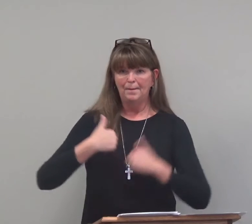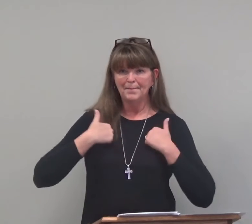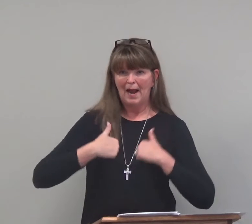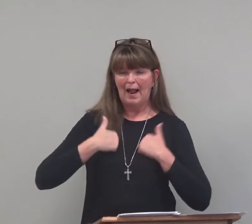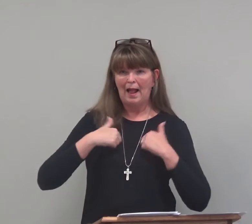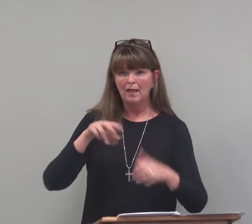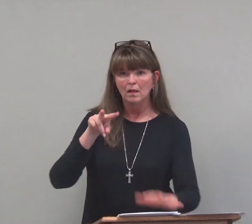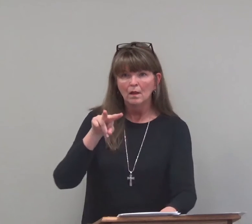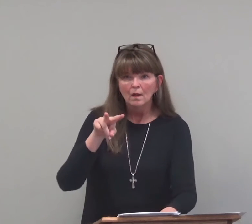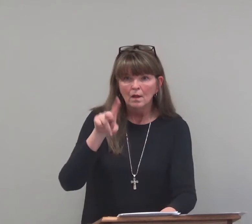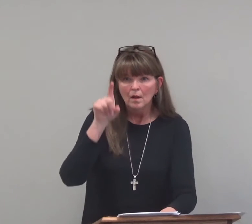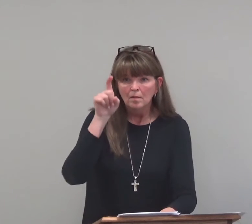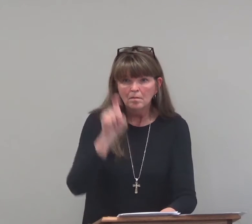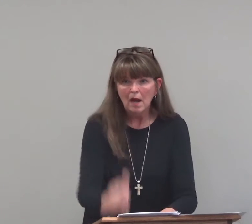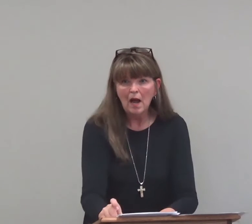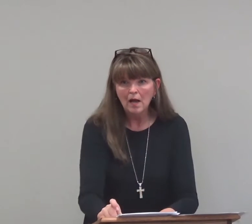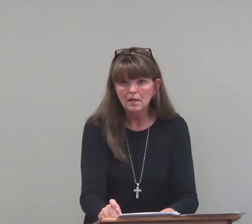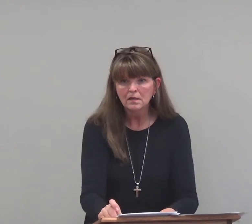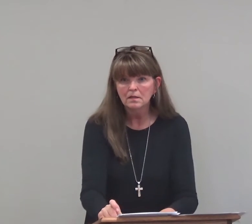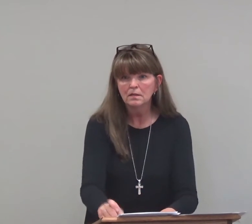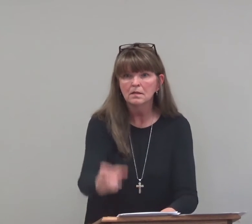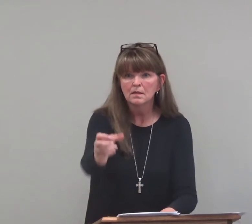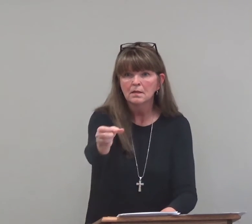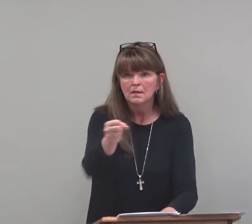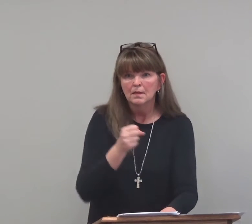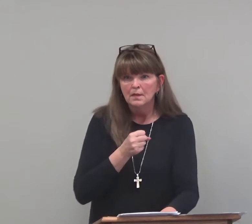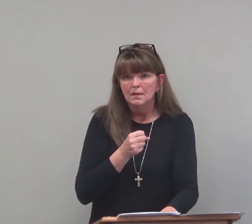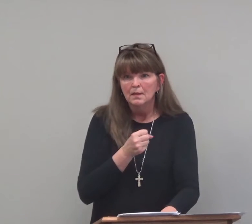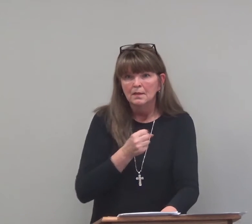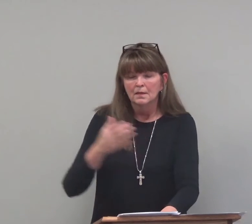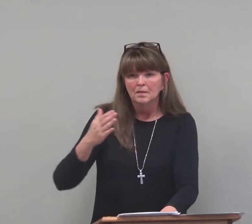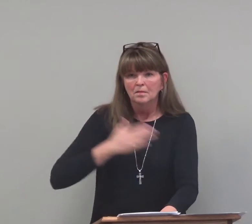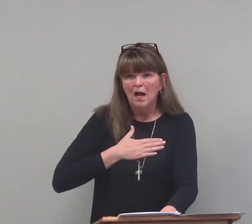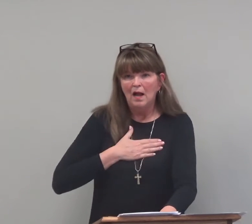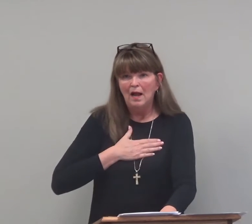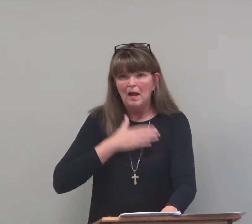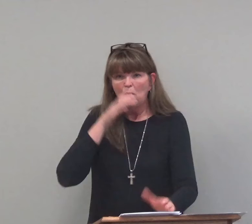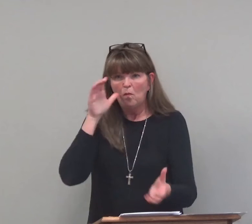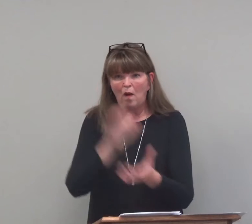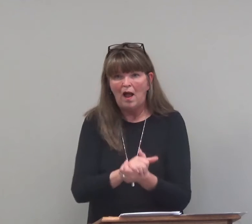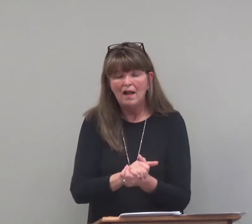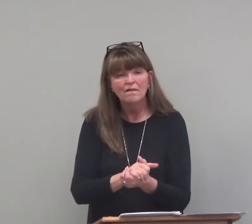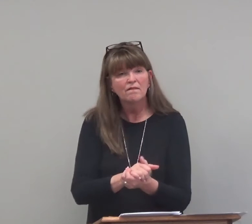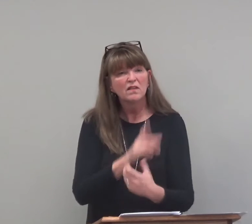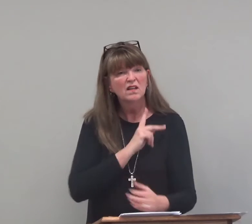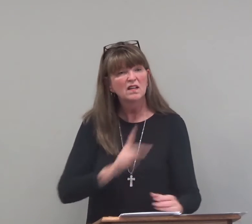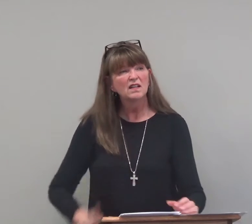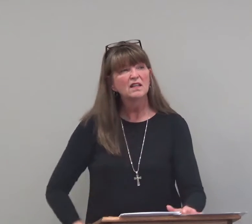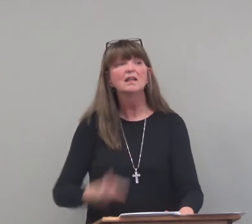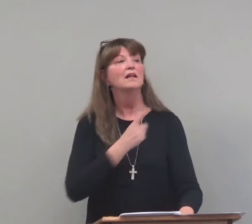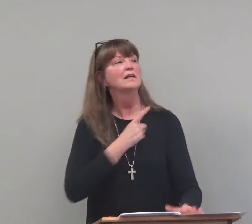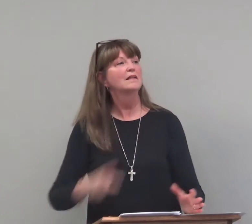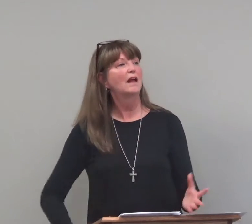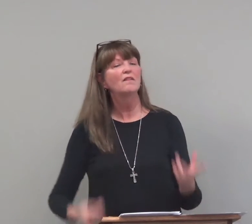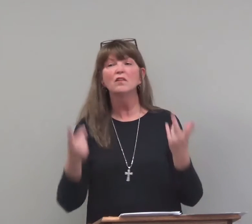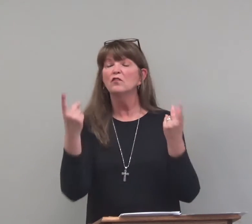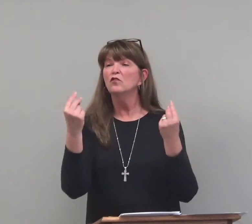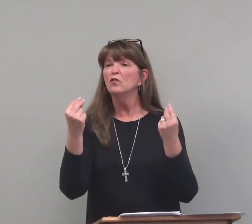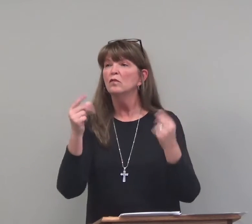one day taking a bath, and he just had to have her. He said, I have got to have this woman to be my wife.